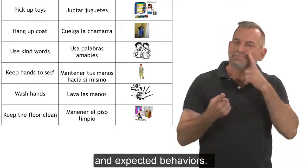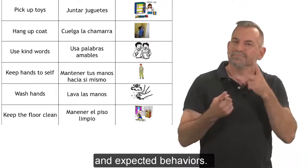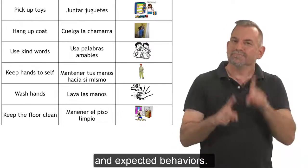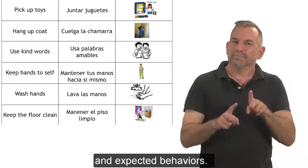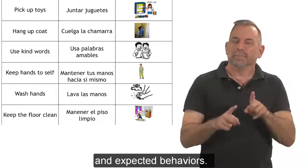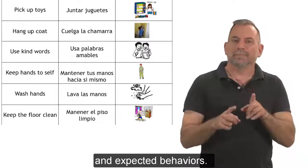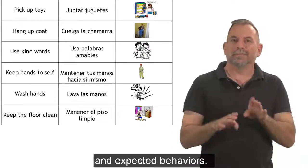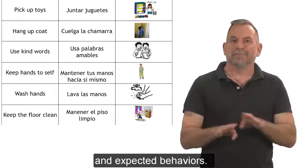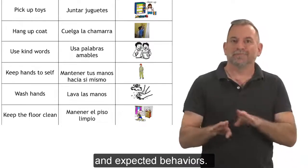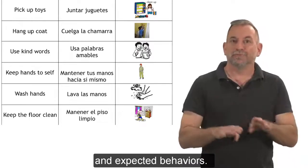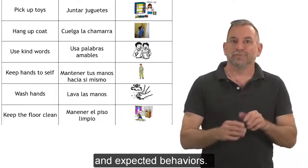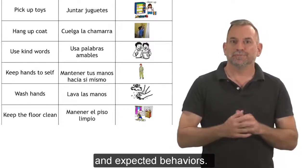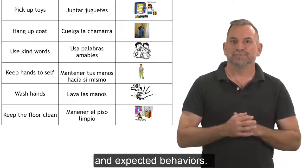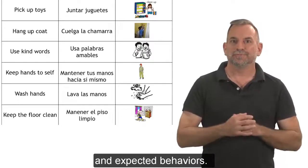behaviors.